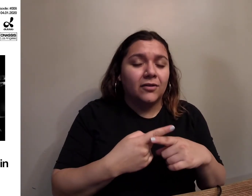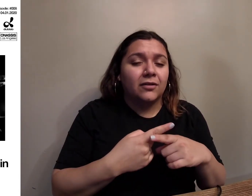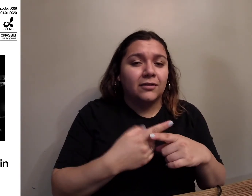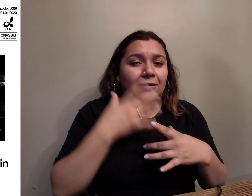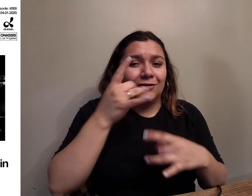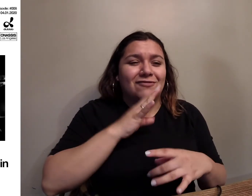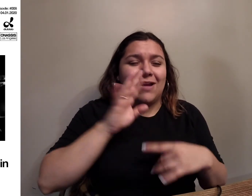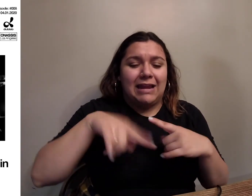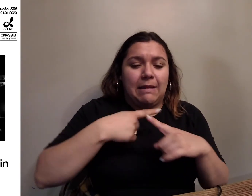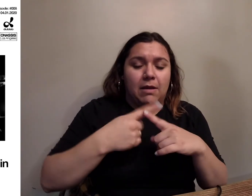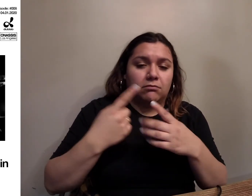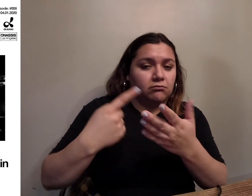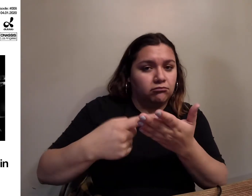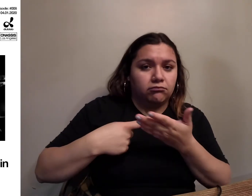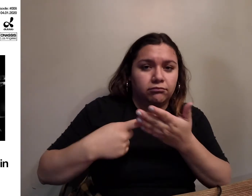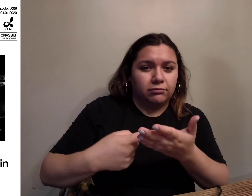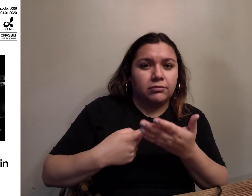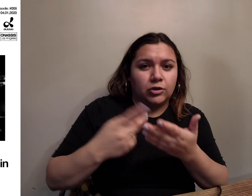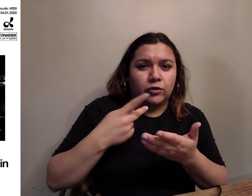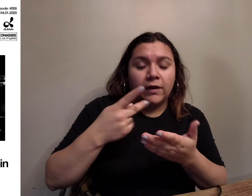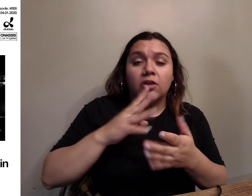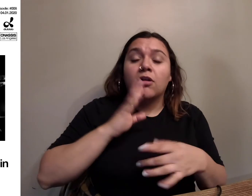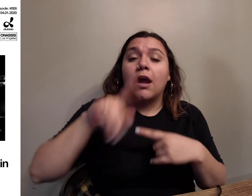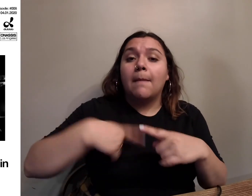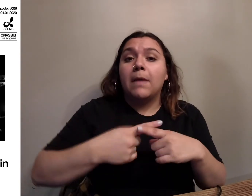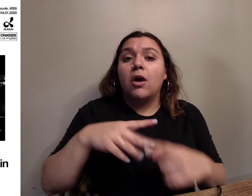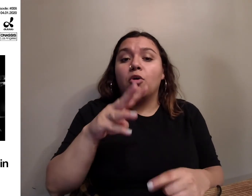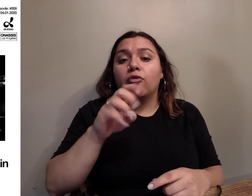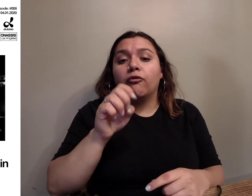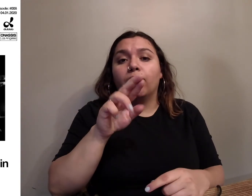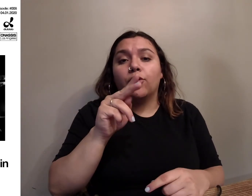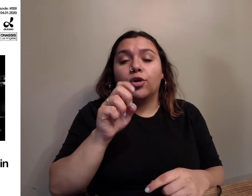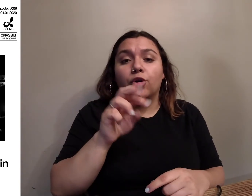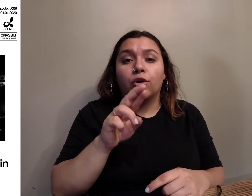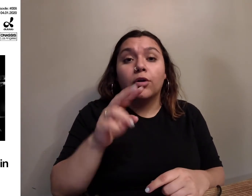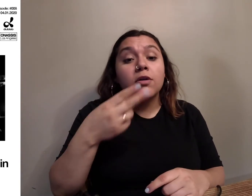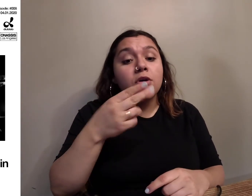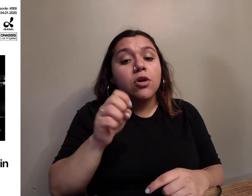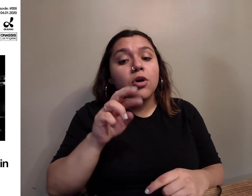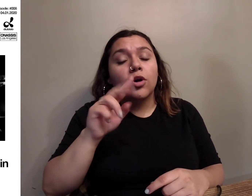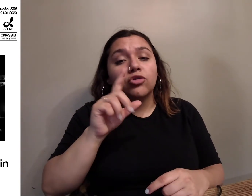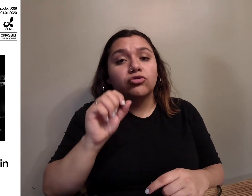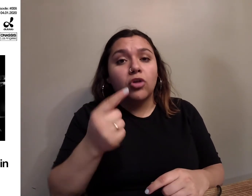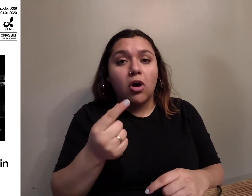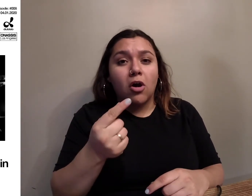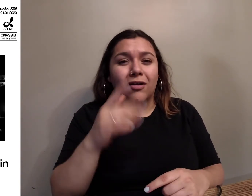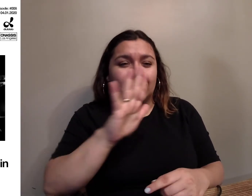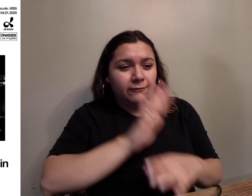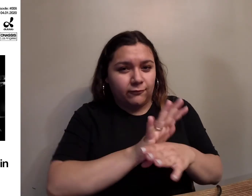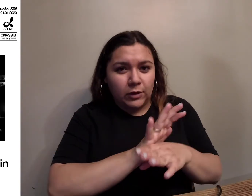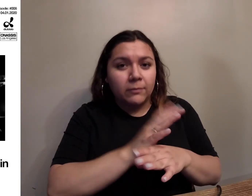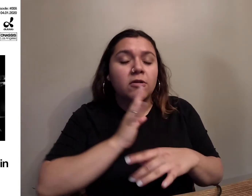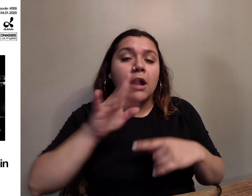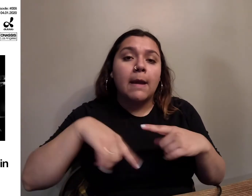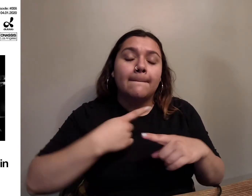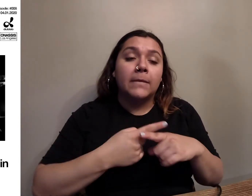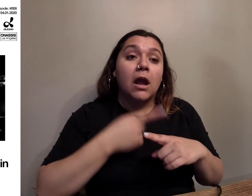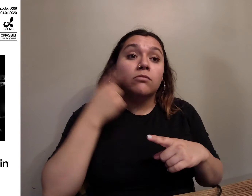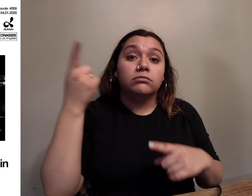that's I think all of Herzog's films are about that, about somebody going out into